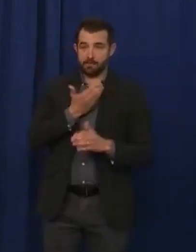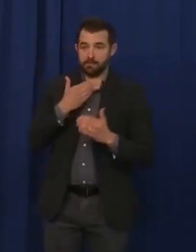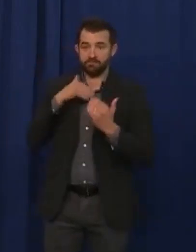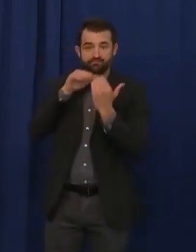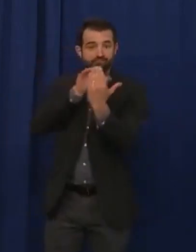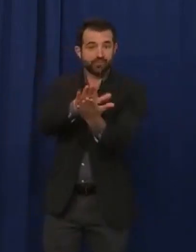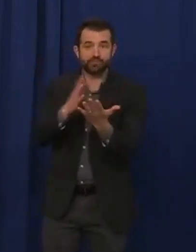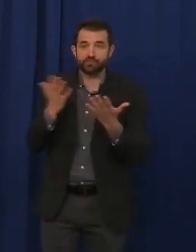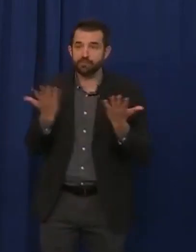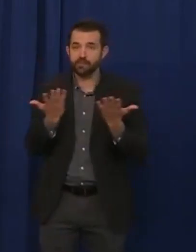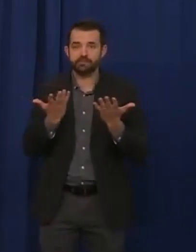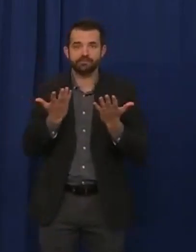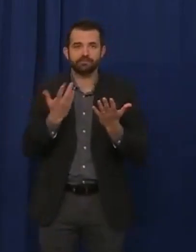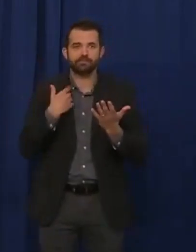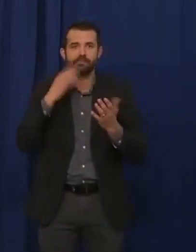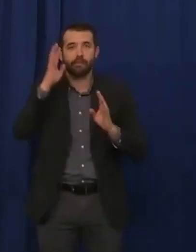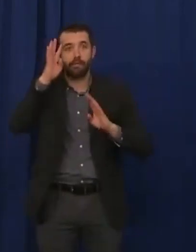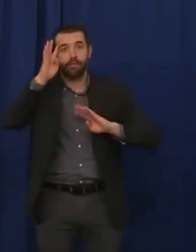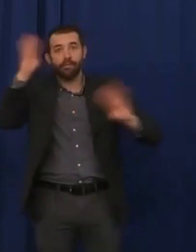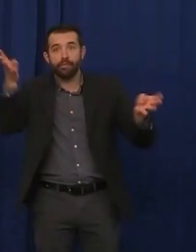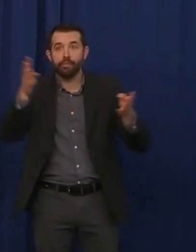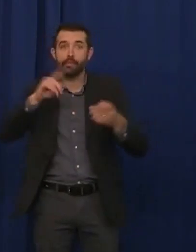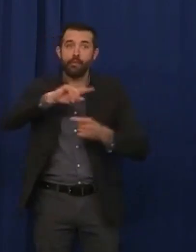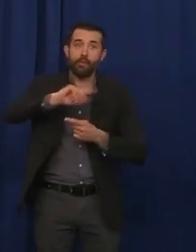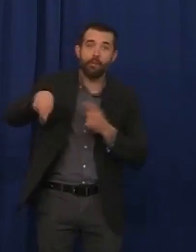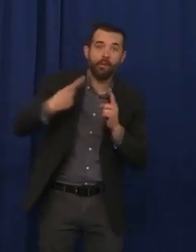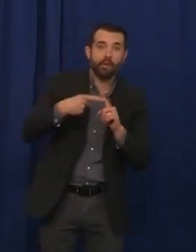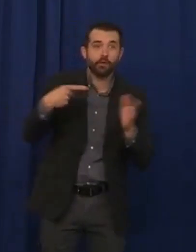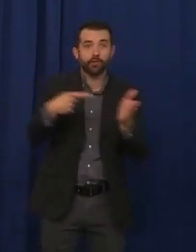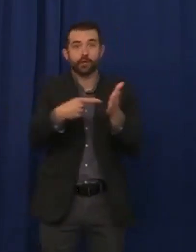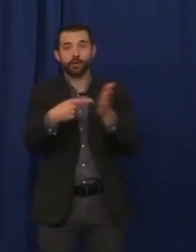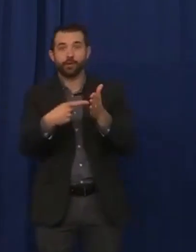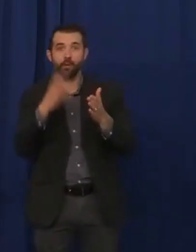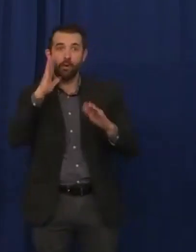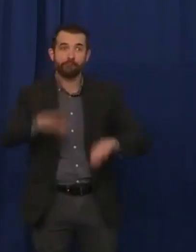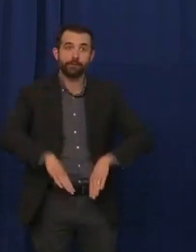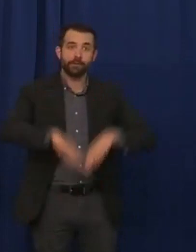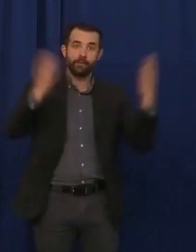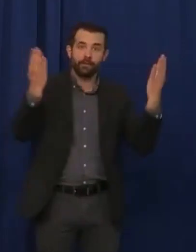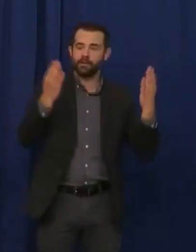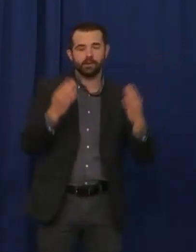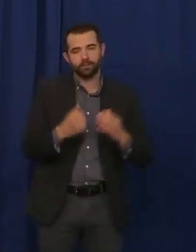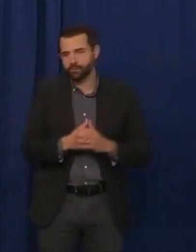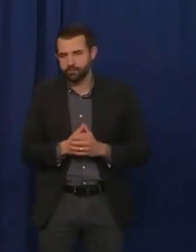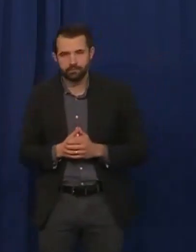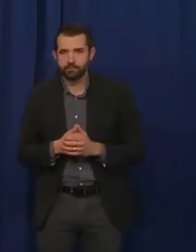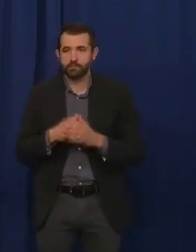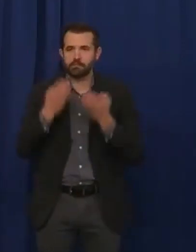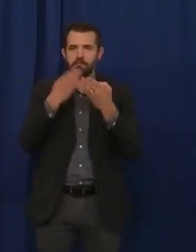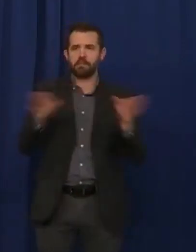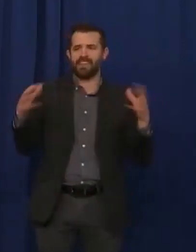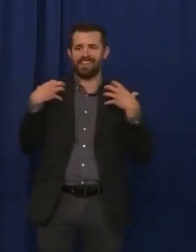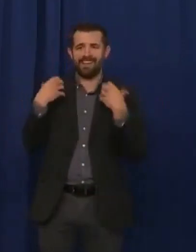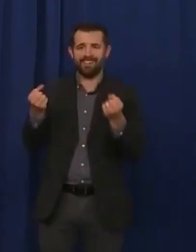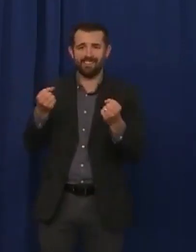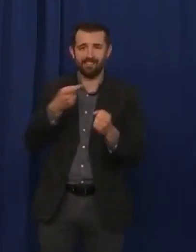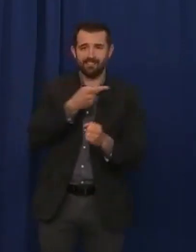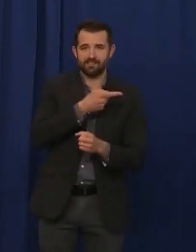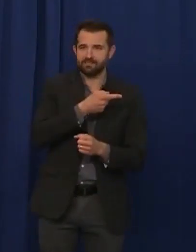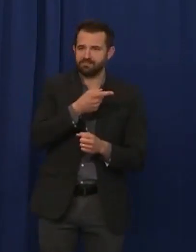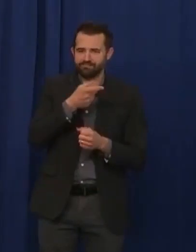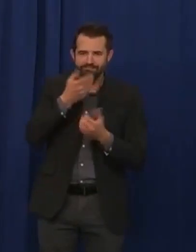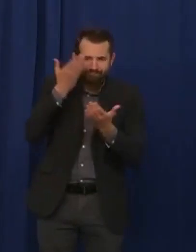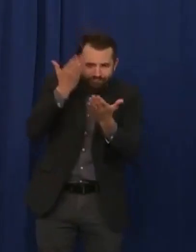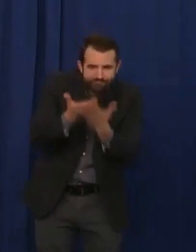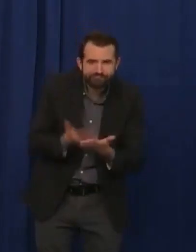artificial deadlines or generic guidelines, or it will be driven by public health considerations, fact and science, and it